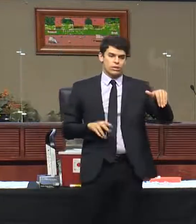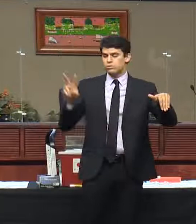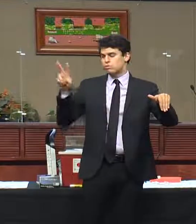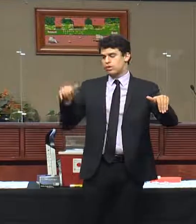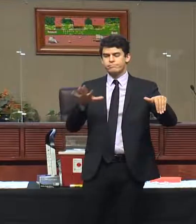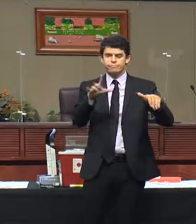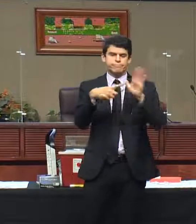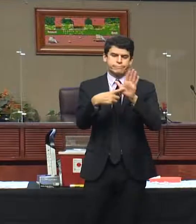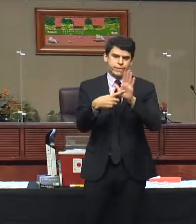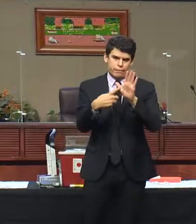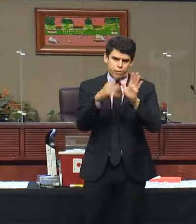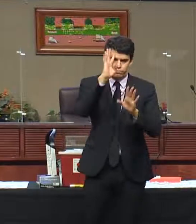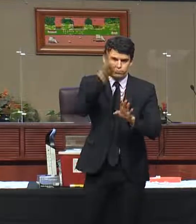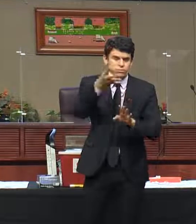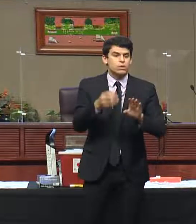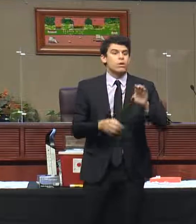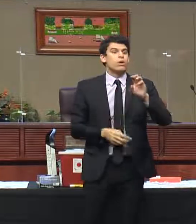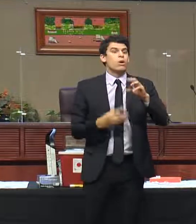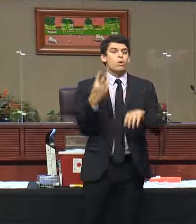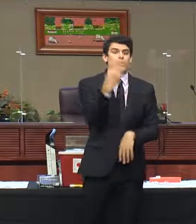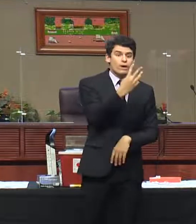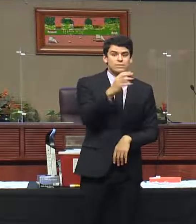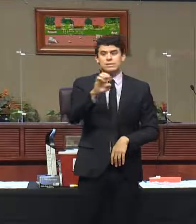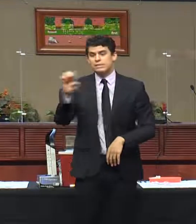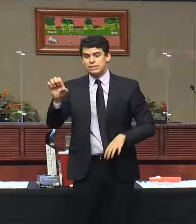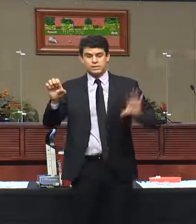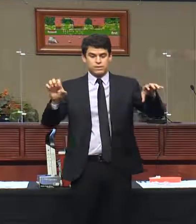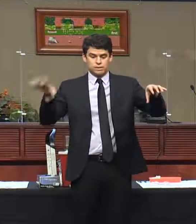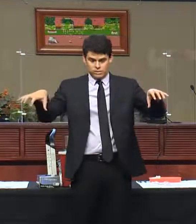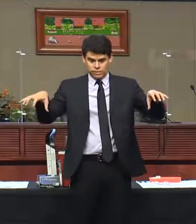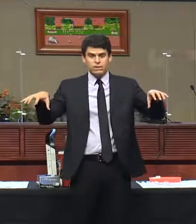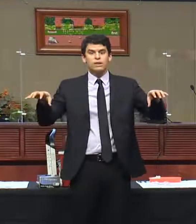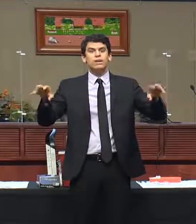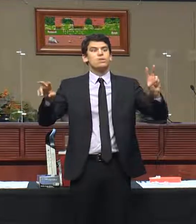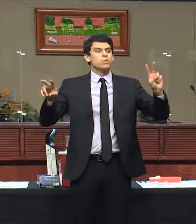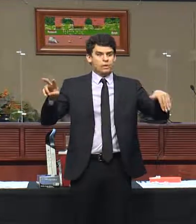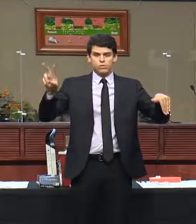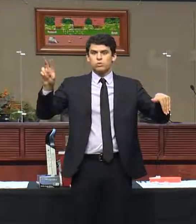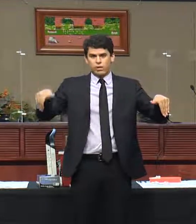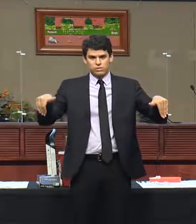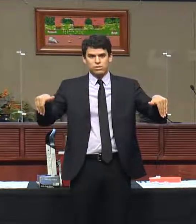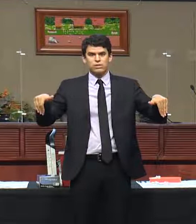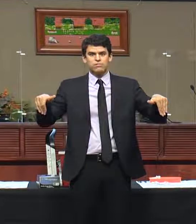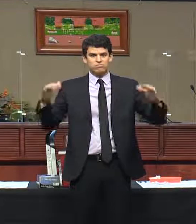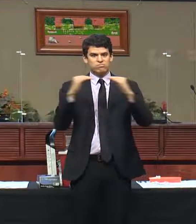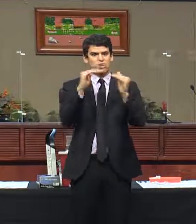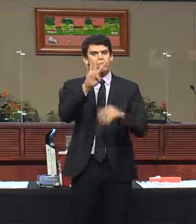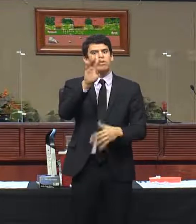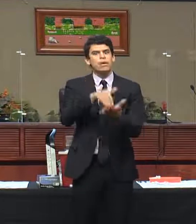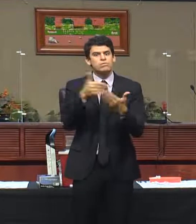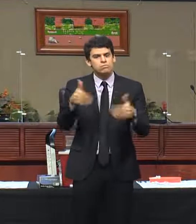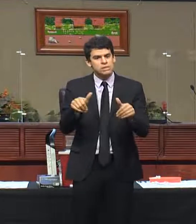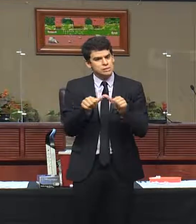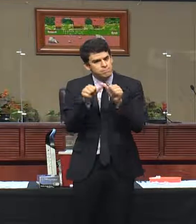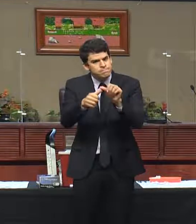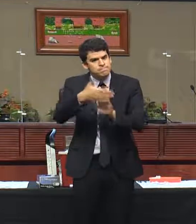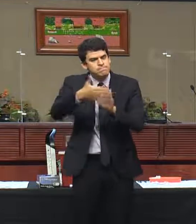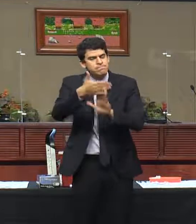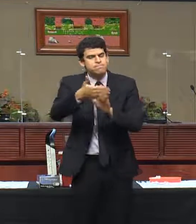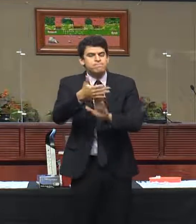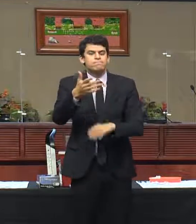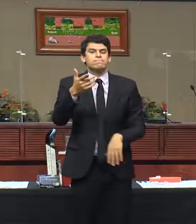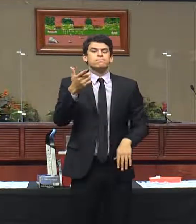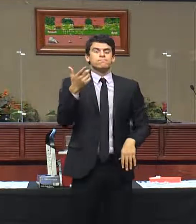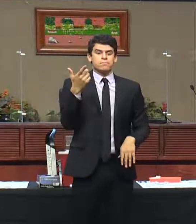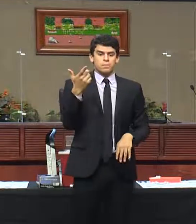east, so that we can cover different areas of the county. And you heard that the mayor, that the county itself, meaning without